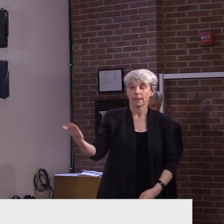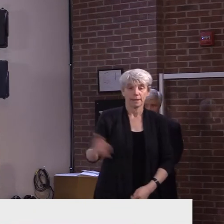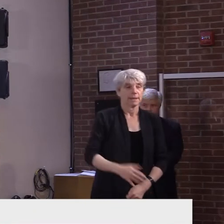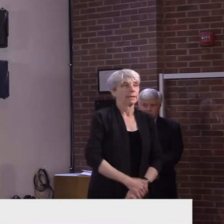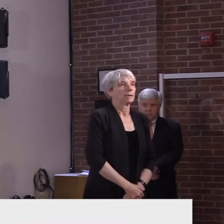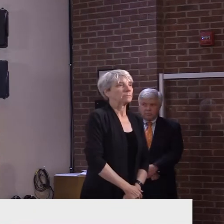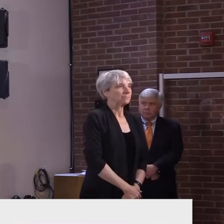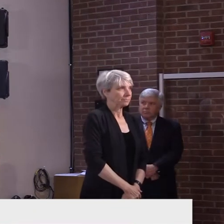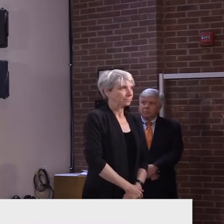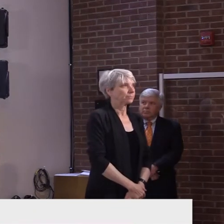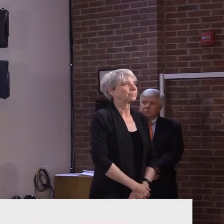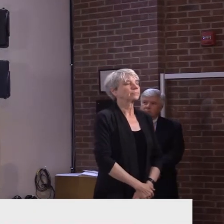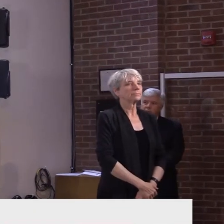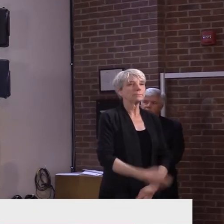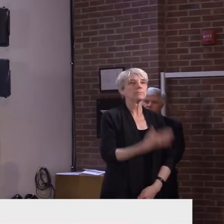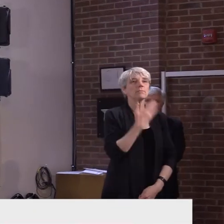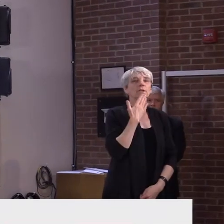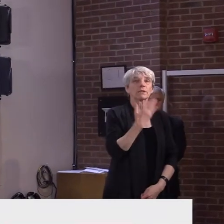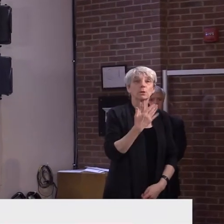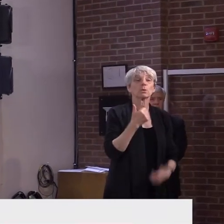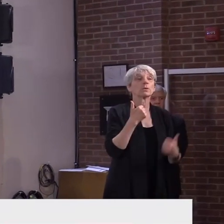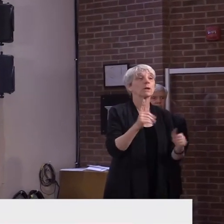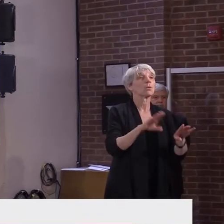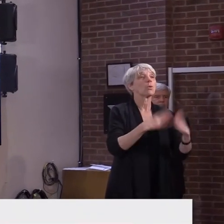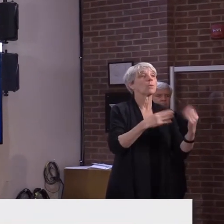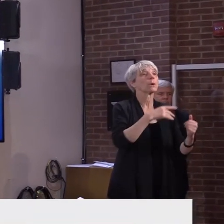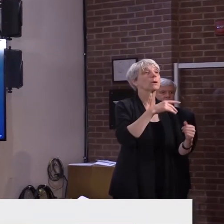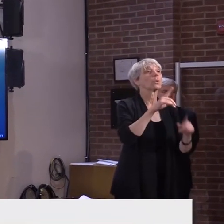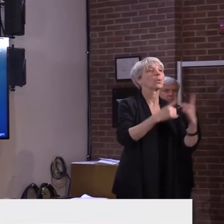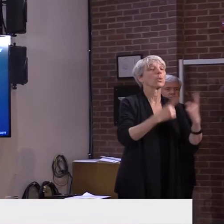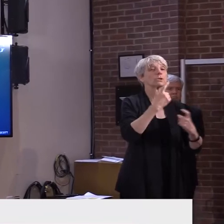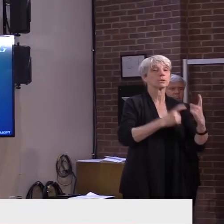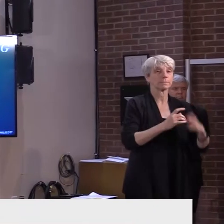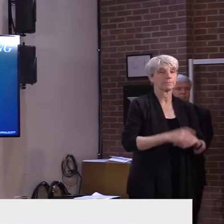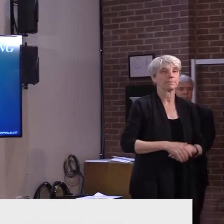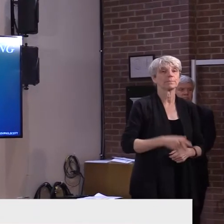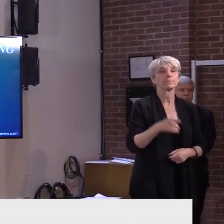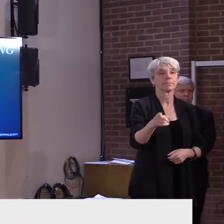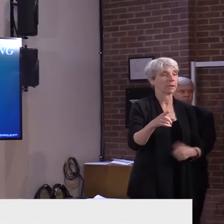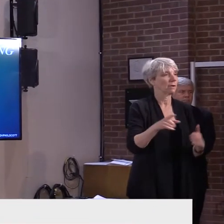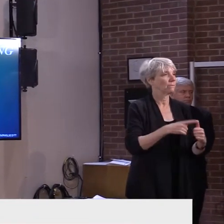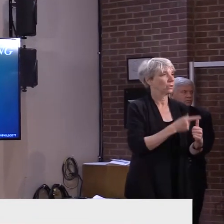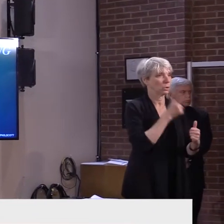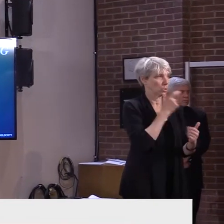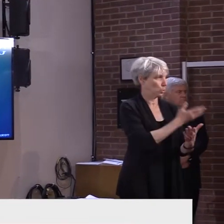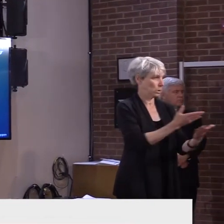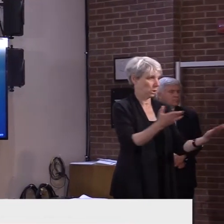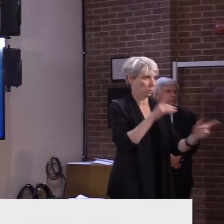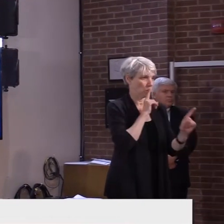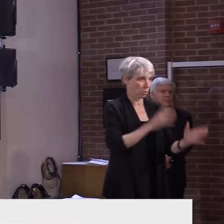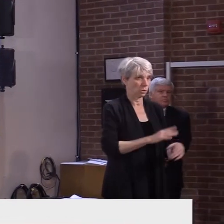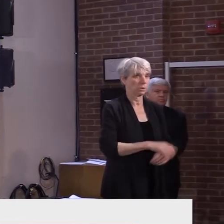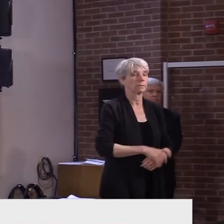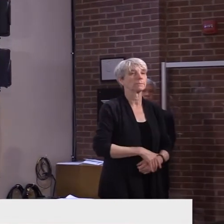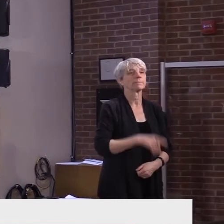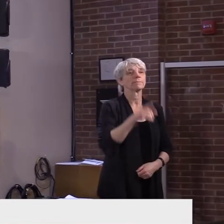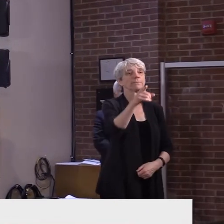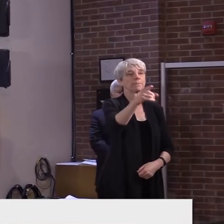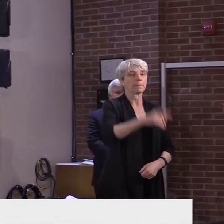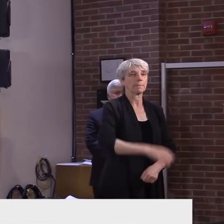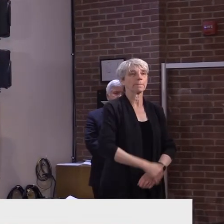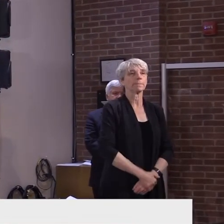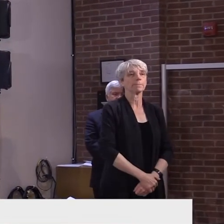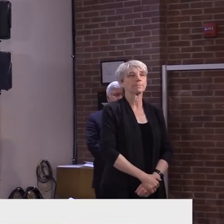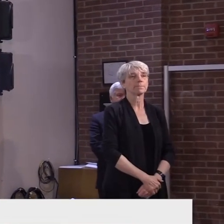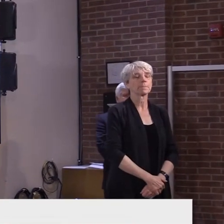Thank you, Dr. Levine. We'll now open it up to questions. Starting with folks in the room. Governor, the city of Burlington